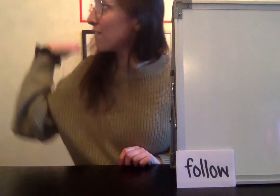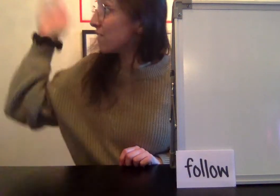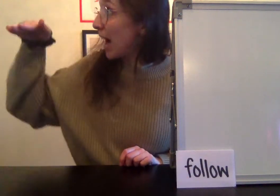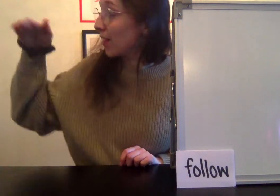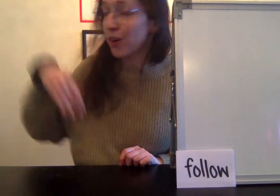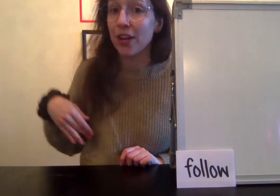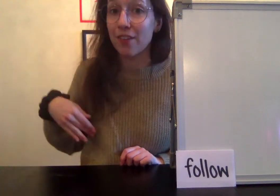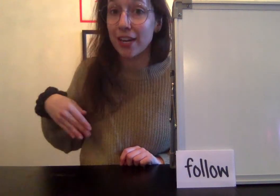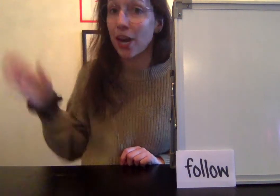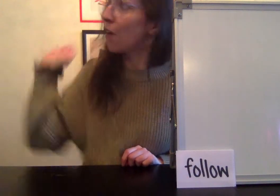Follow, get ready, go.